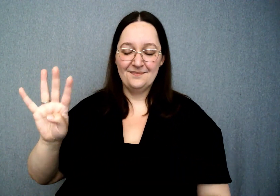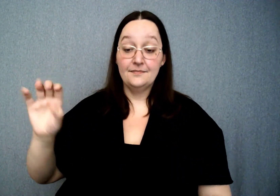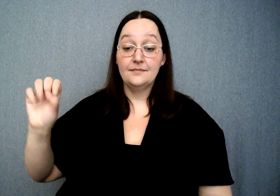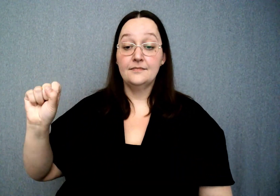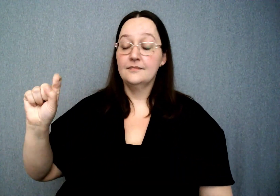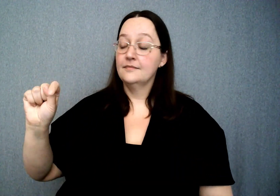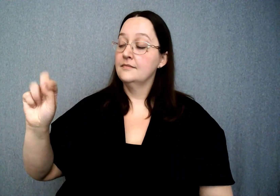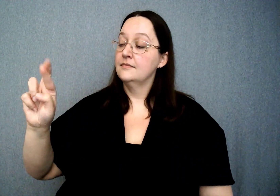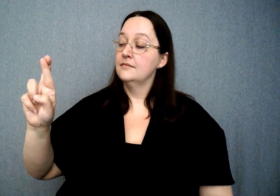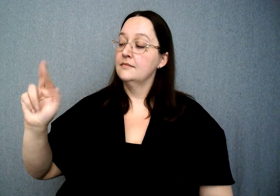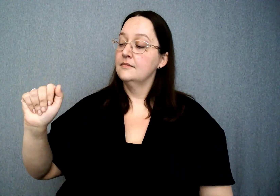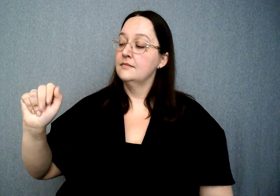54,